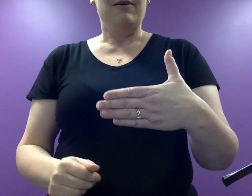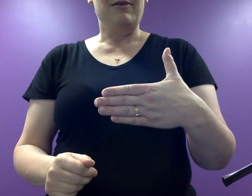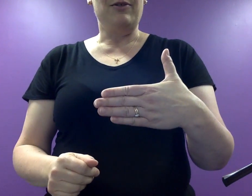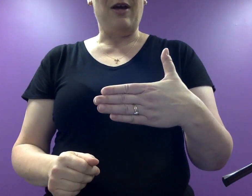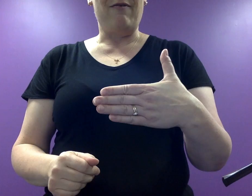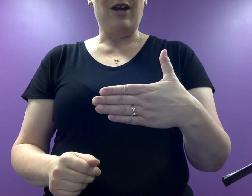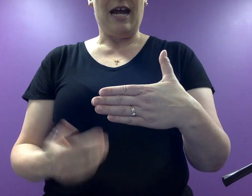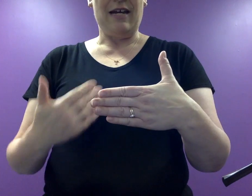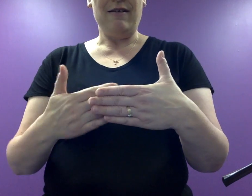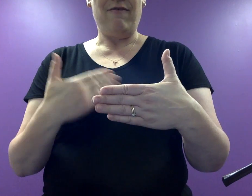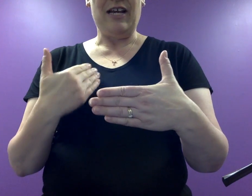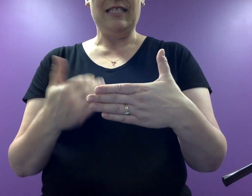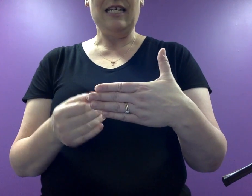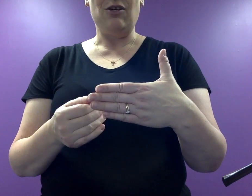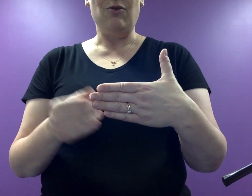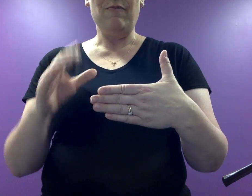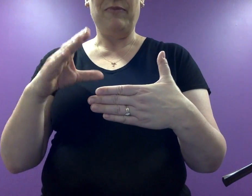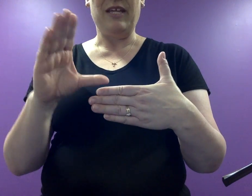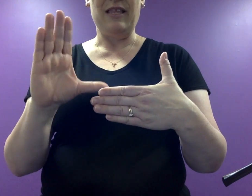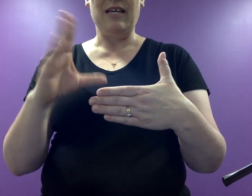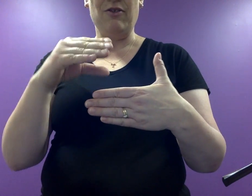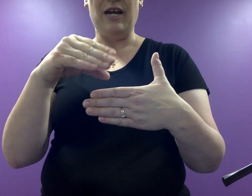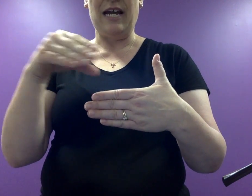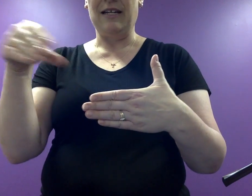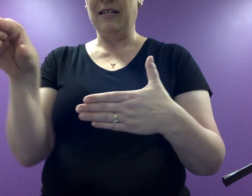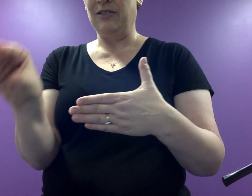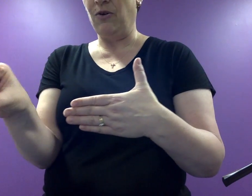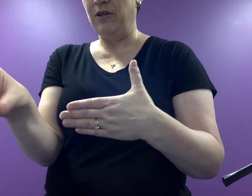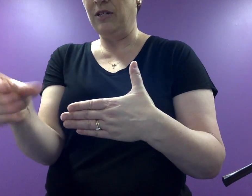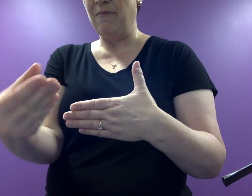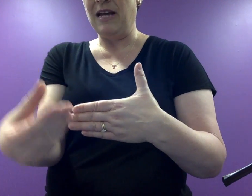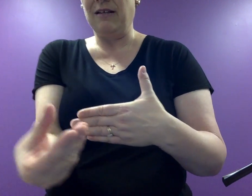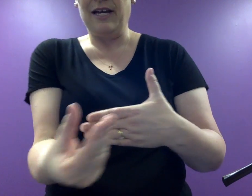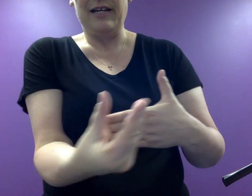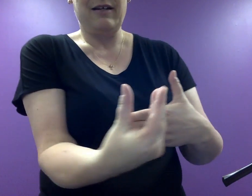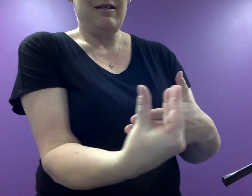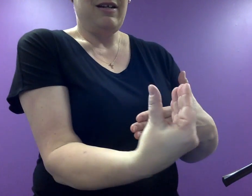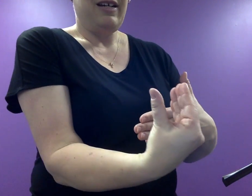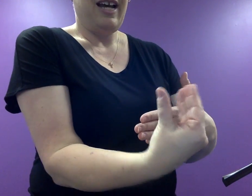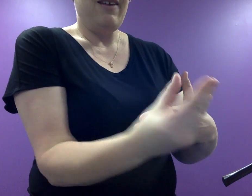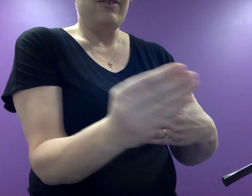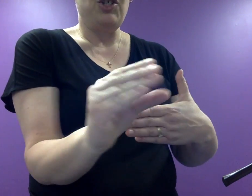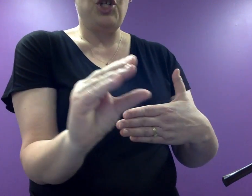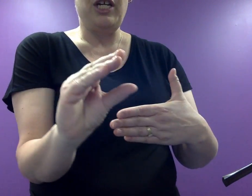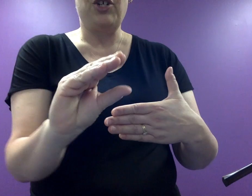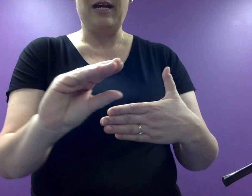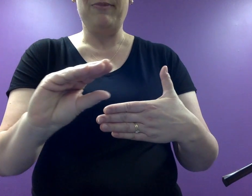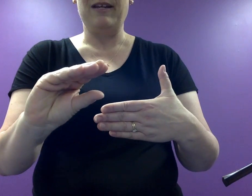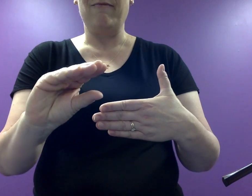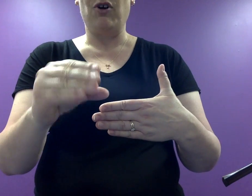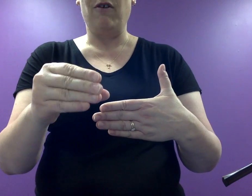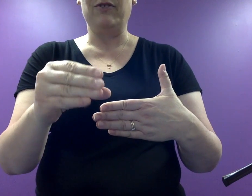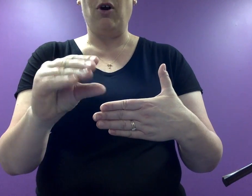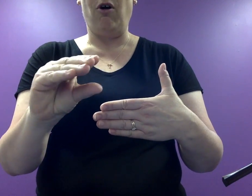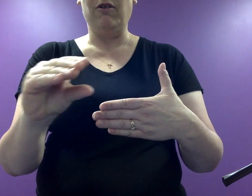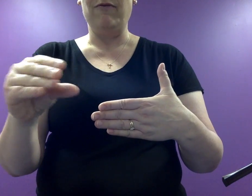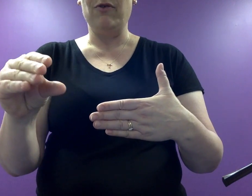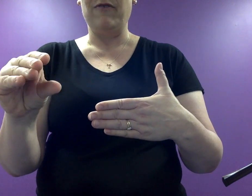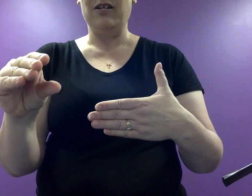So you have your hand facing you, and the other hand is going to make like kind of a G shape that involves all of your